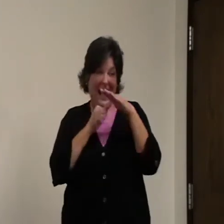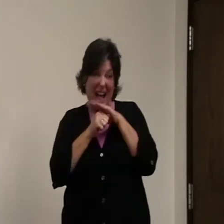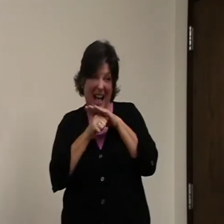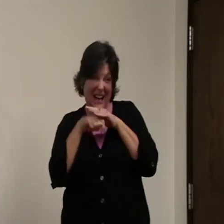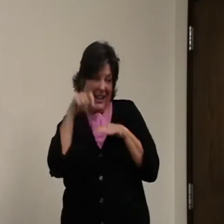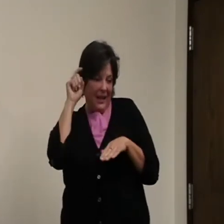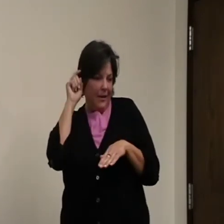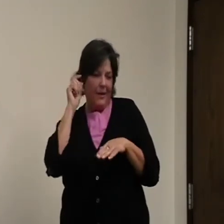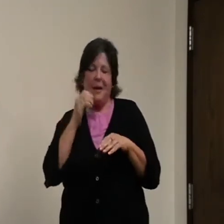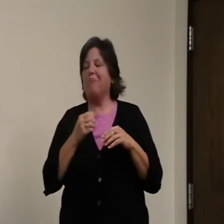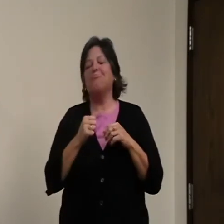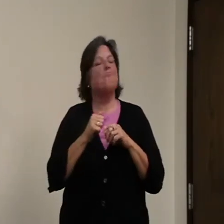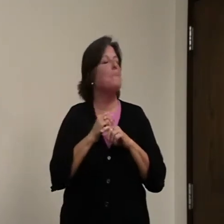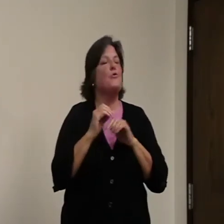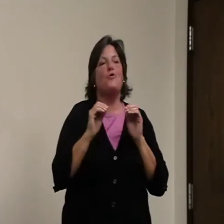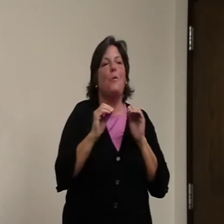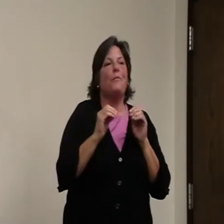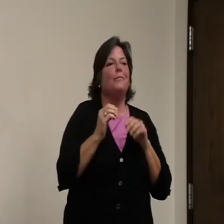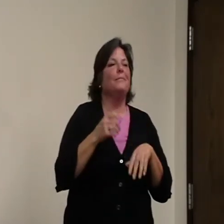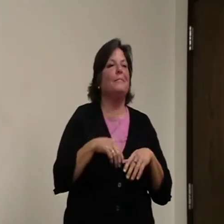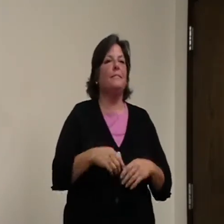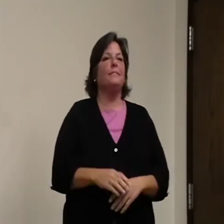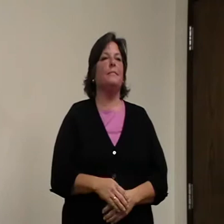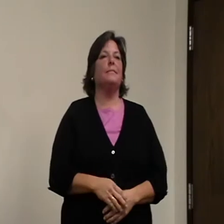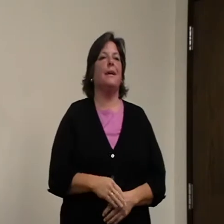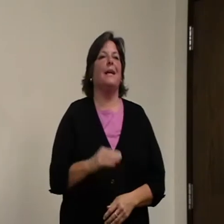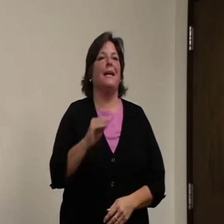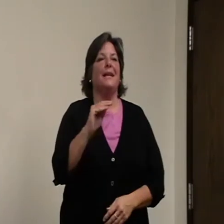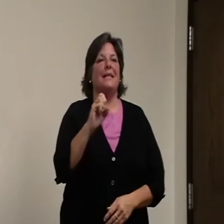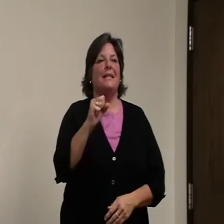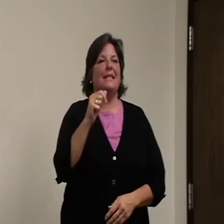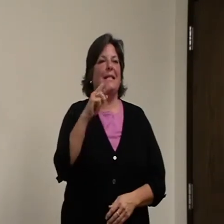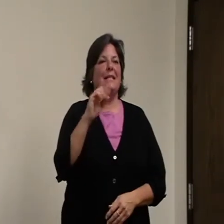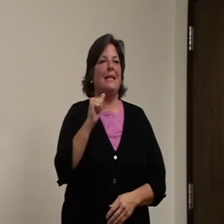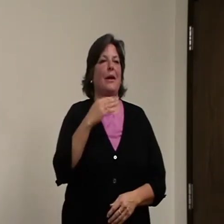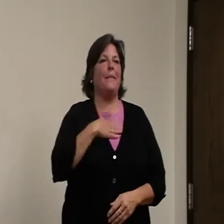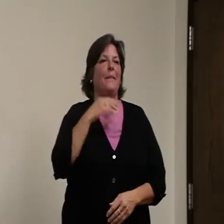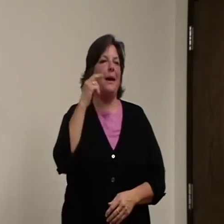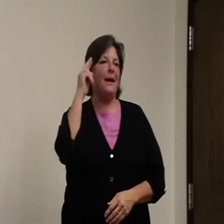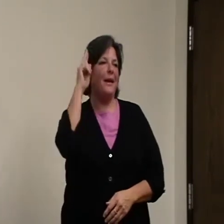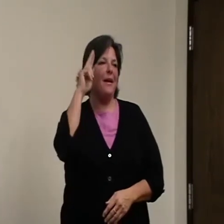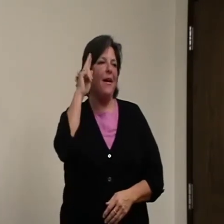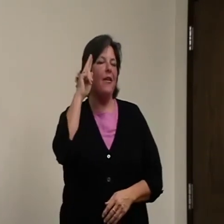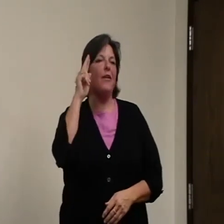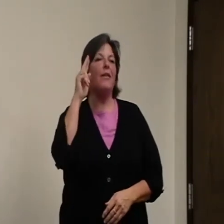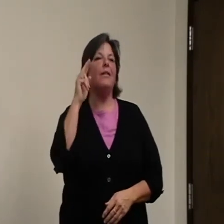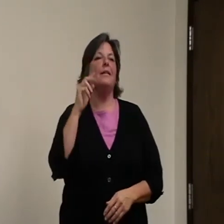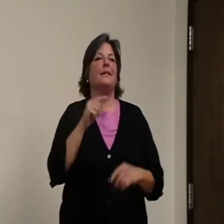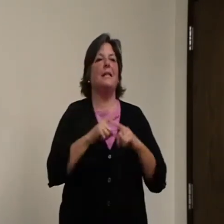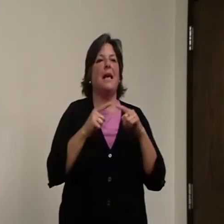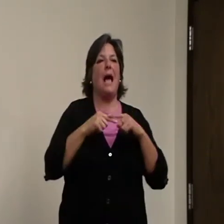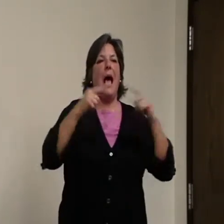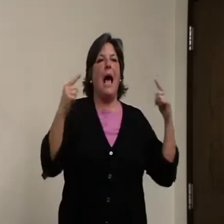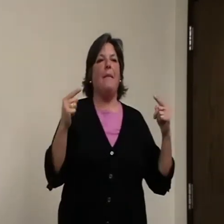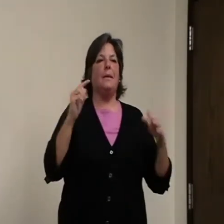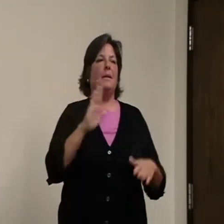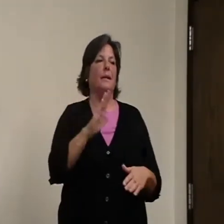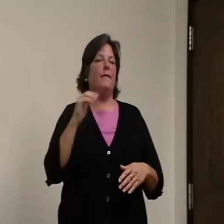colors. Yes. Sarah, my uncle is completely opposite of your aunt, did you say? He is unaccepting of his